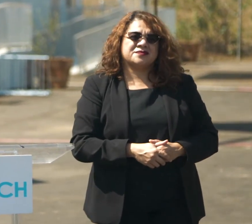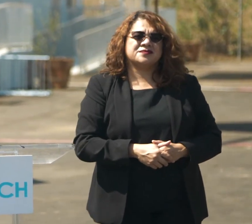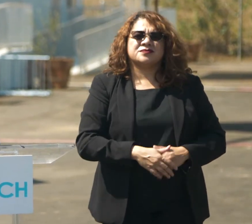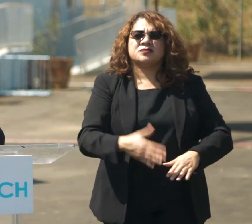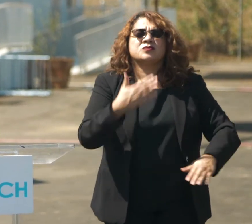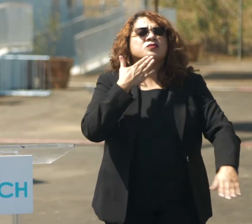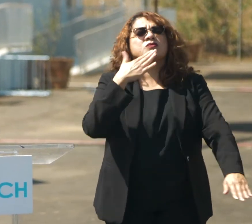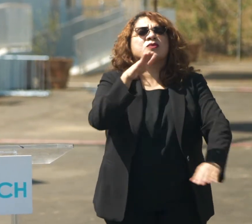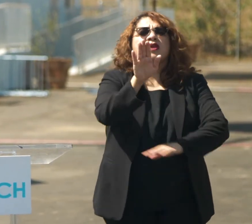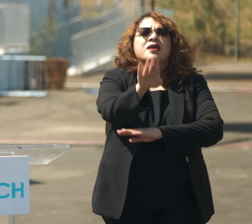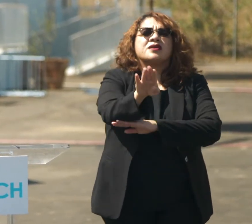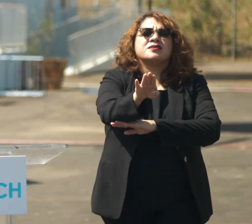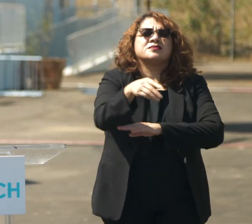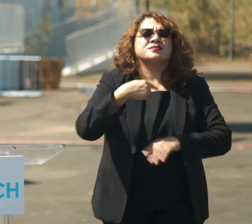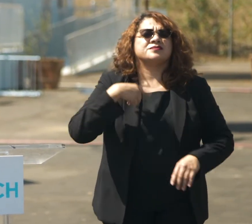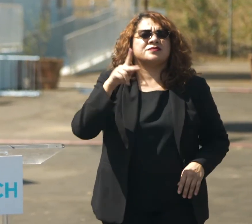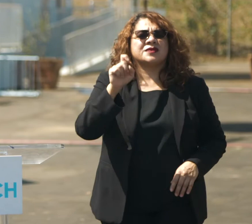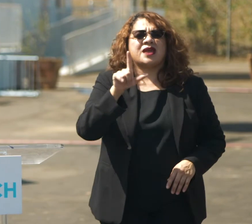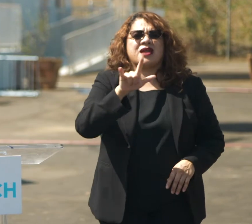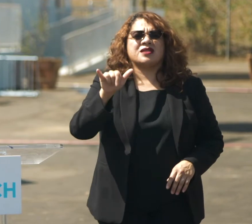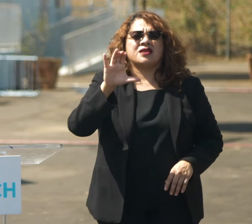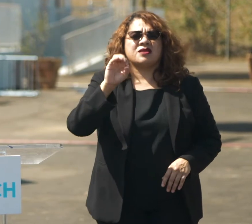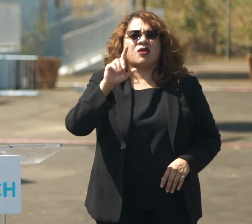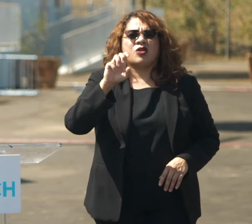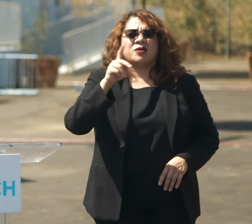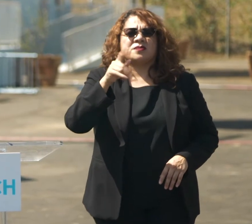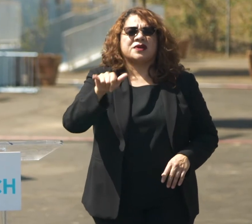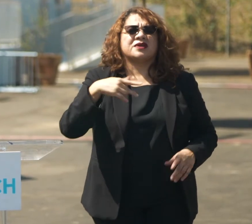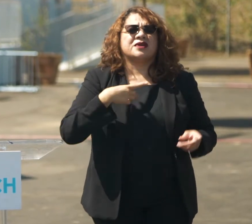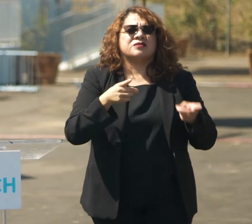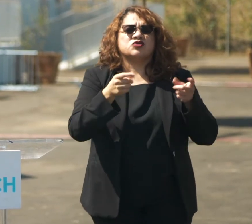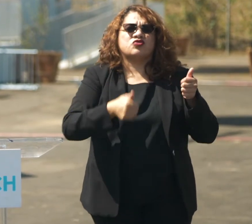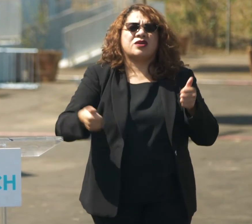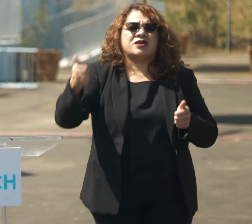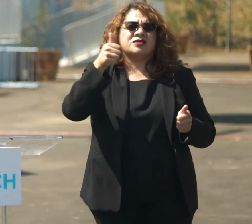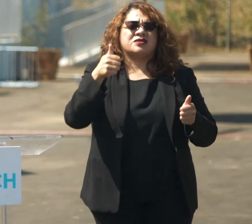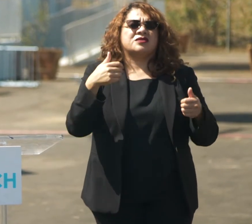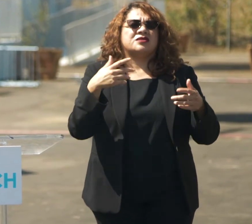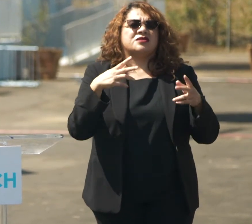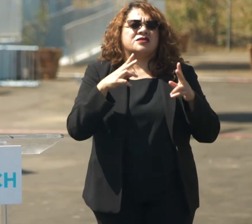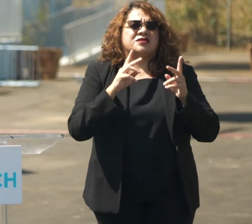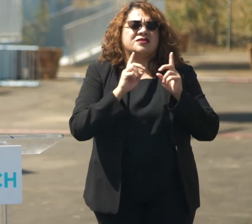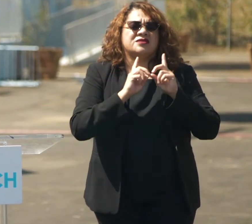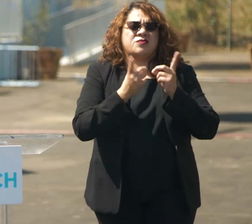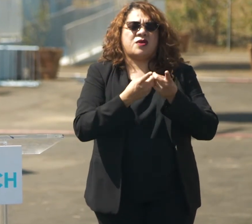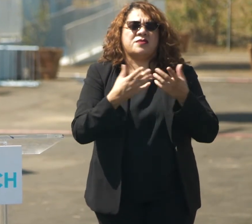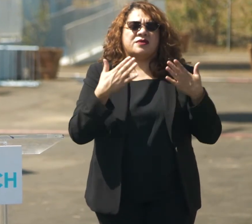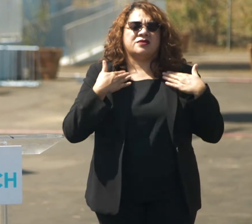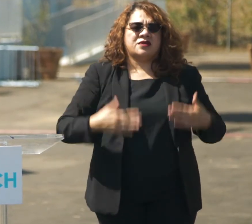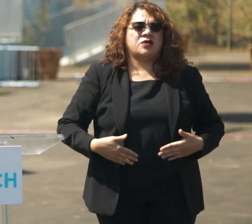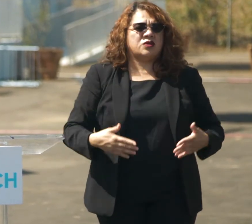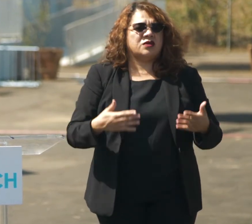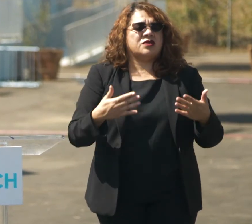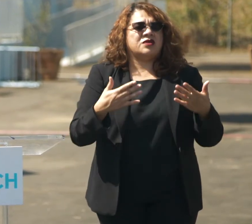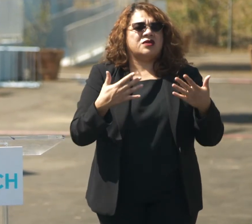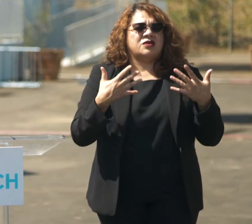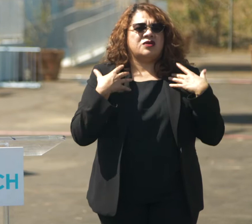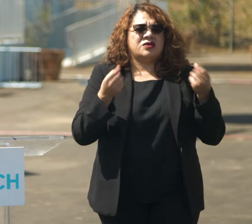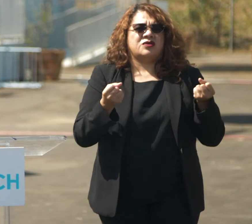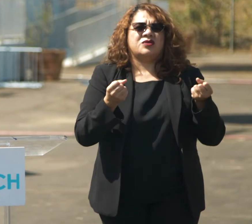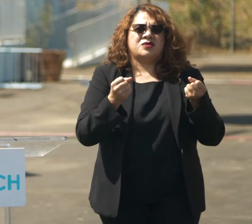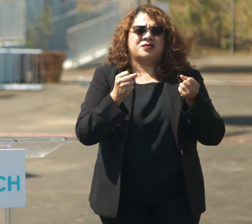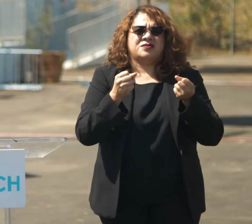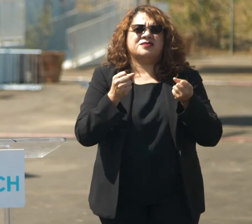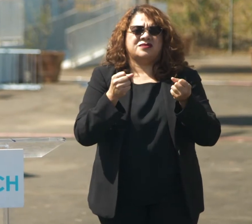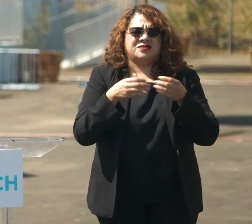Good afternoon. I'm Kelly Colopy. I'm the Director of the Department of Health and Human Services for the City of Long Beach. I want to thank you all for being here